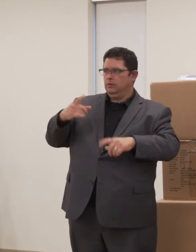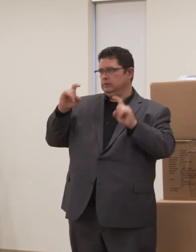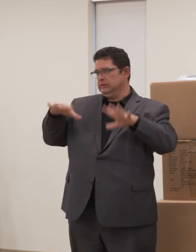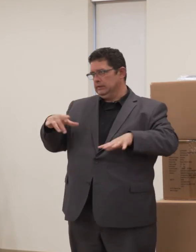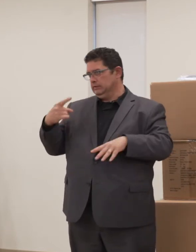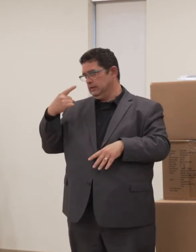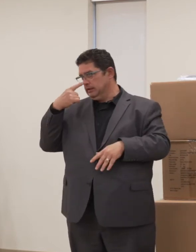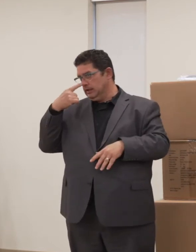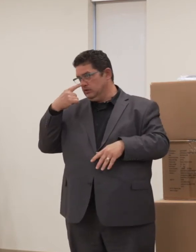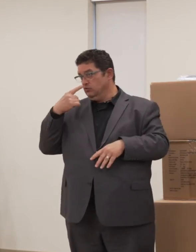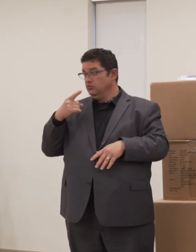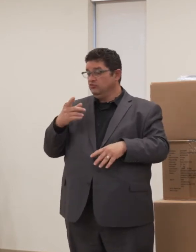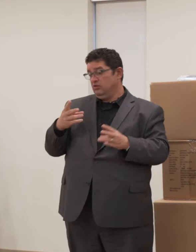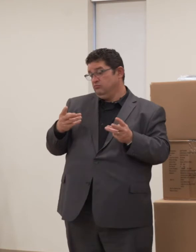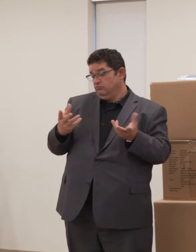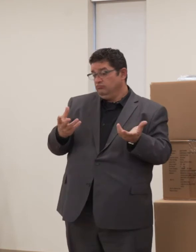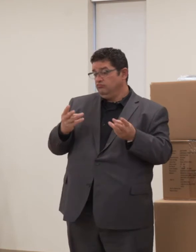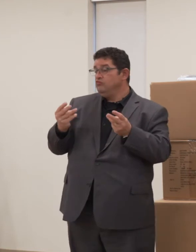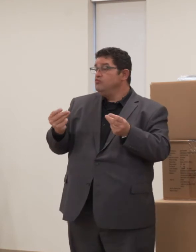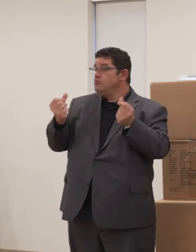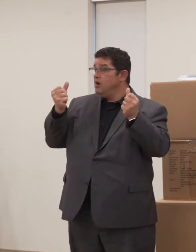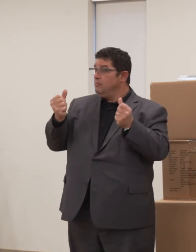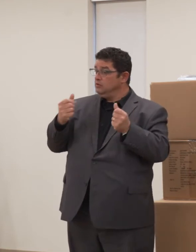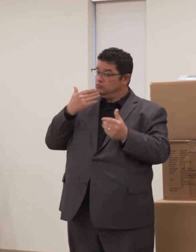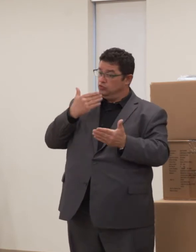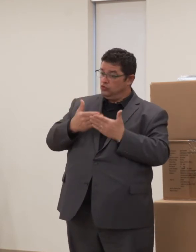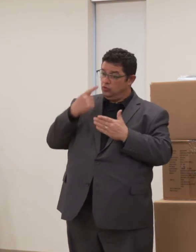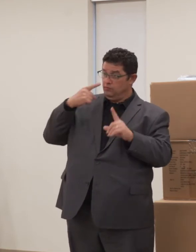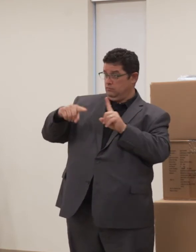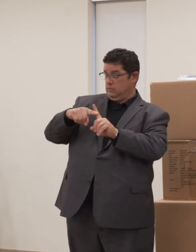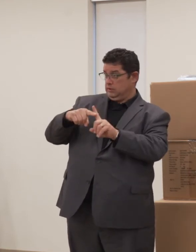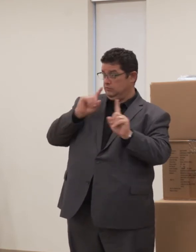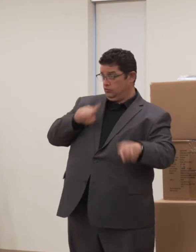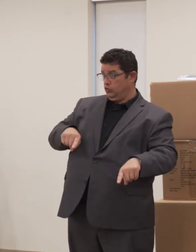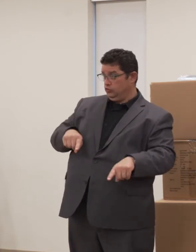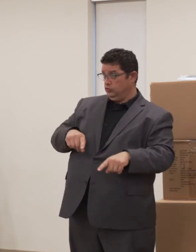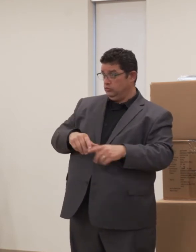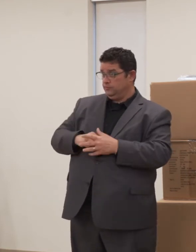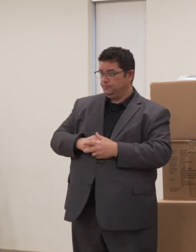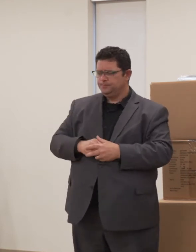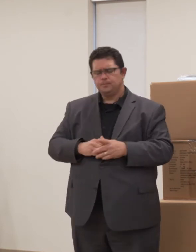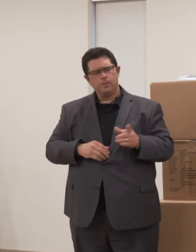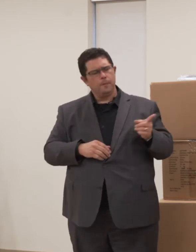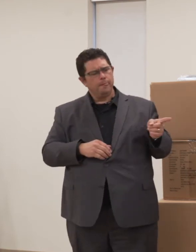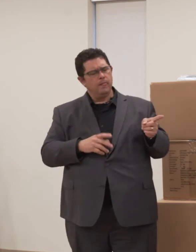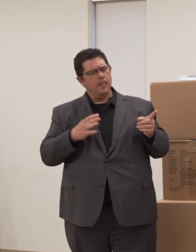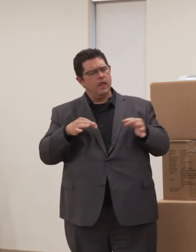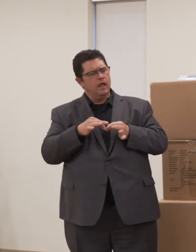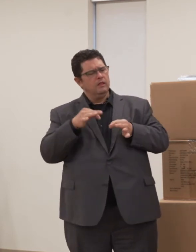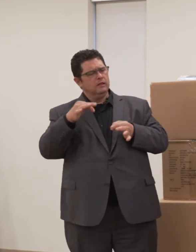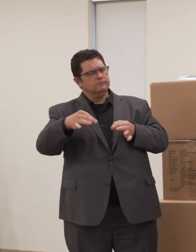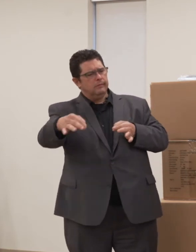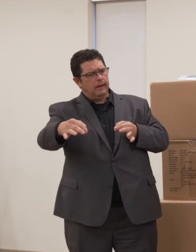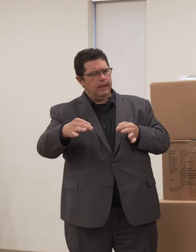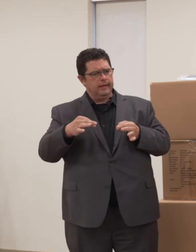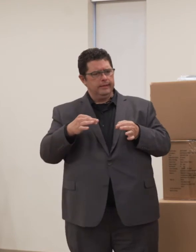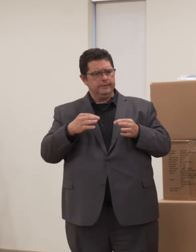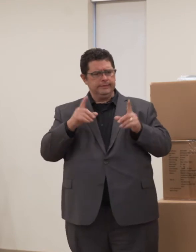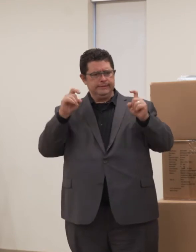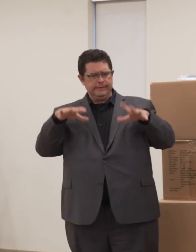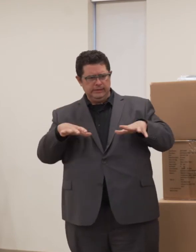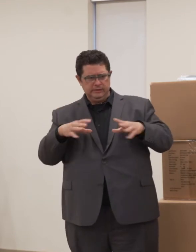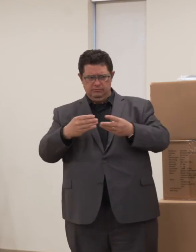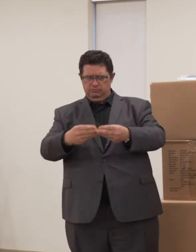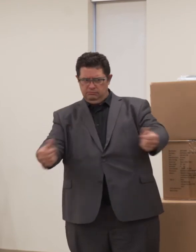are pretty good for a positive result. Have the delays in testing been rectified, or are we still?